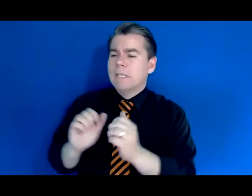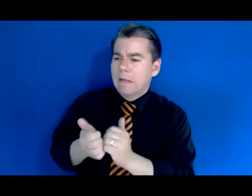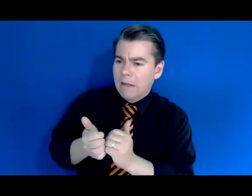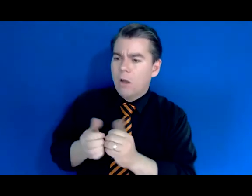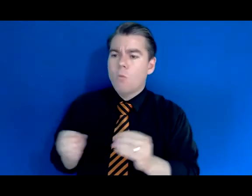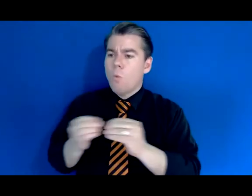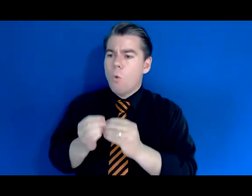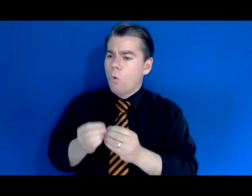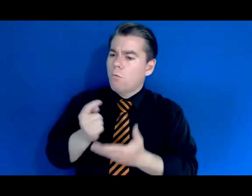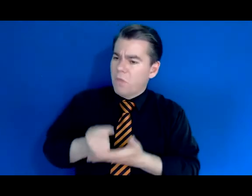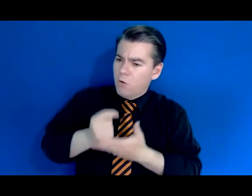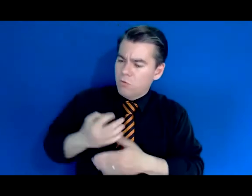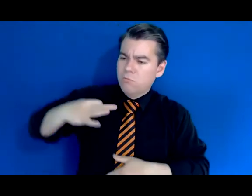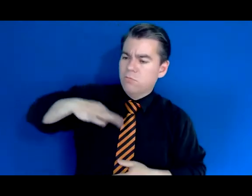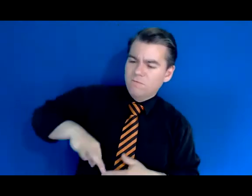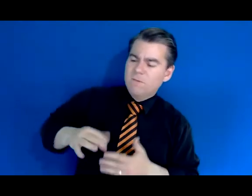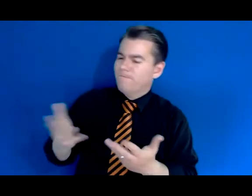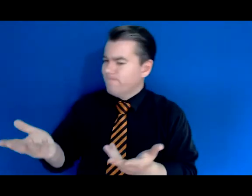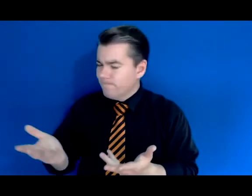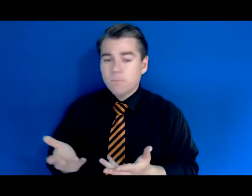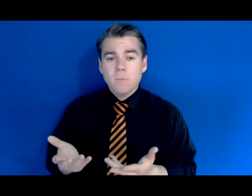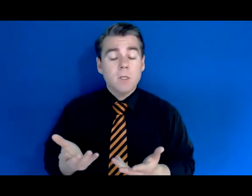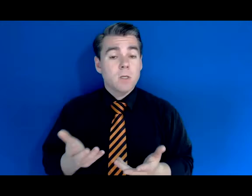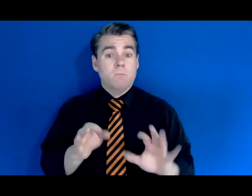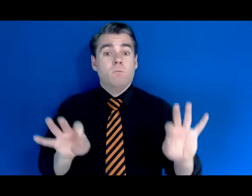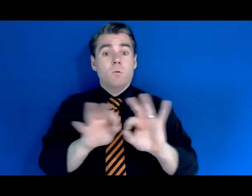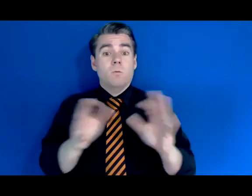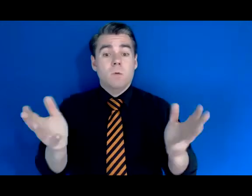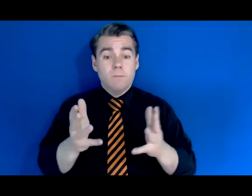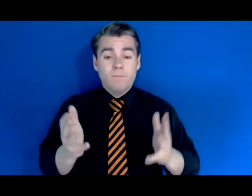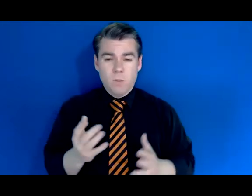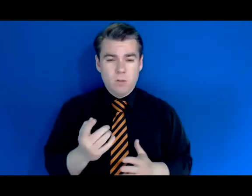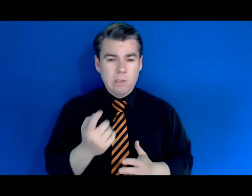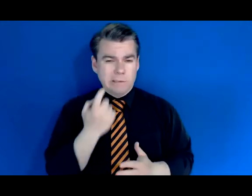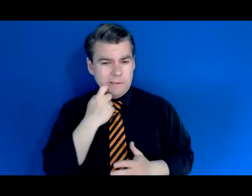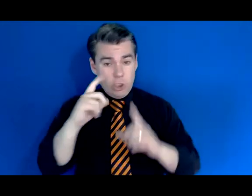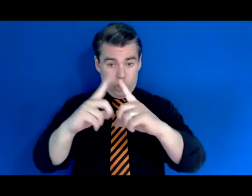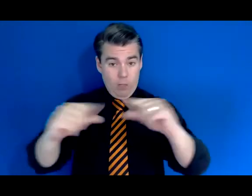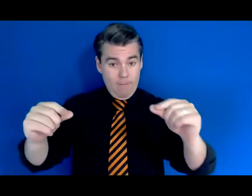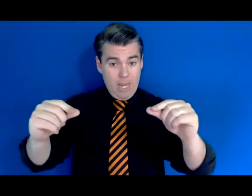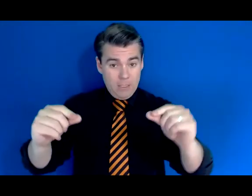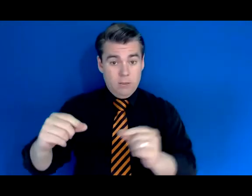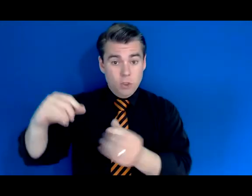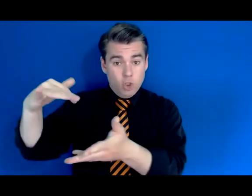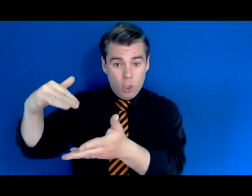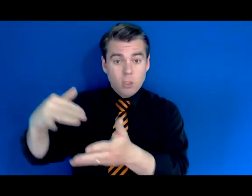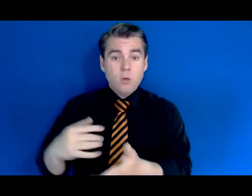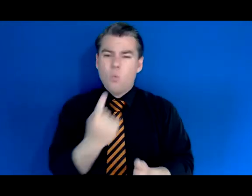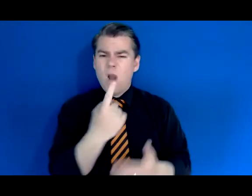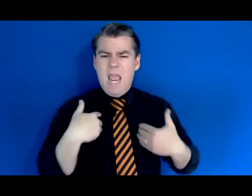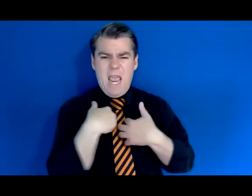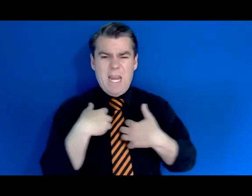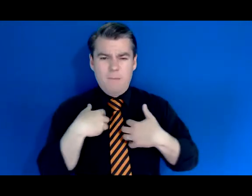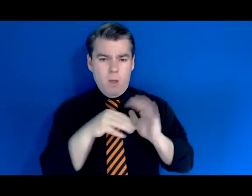benefit. What is significant is that a recent Japanese study using an animal model indicated that